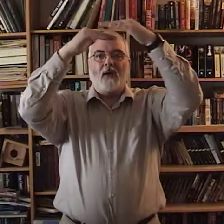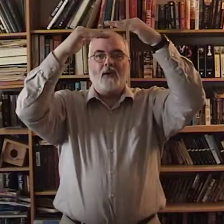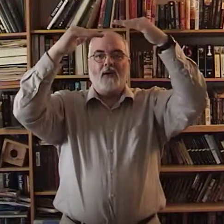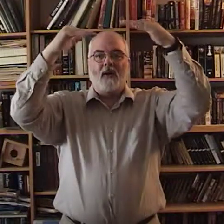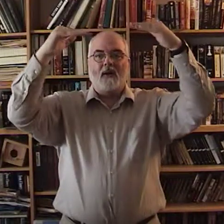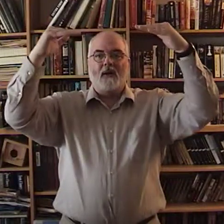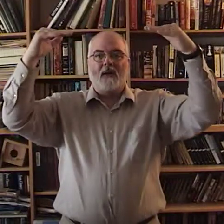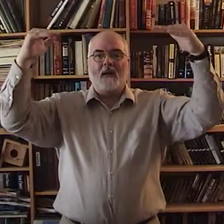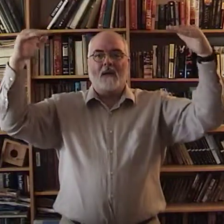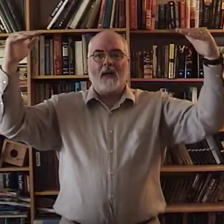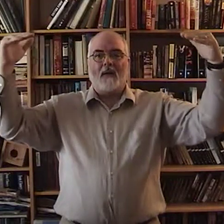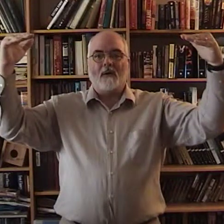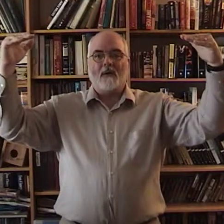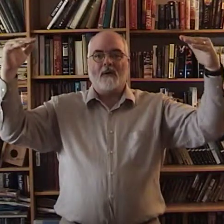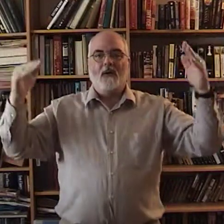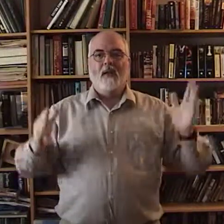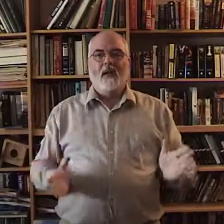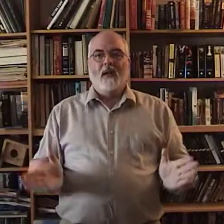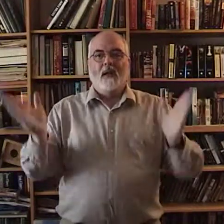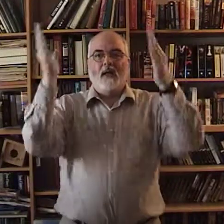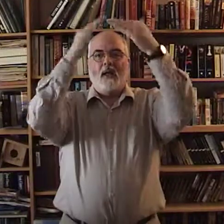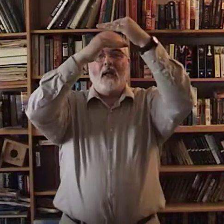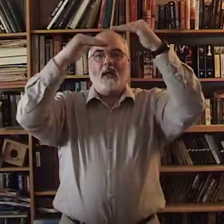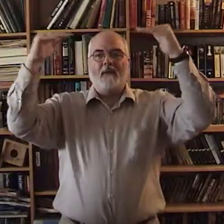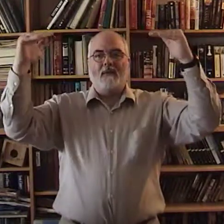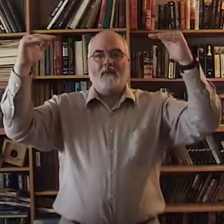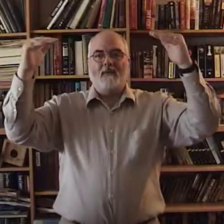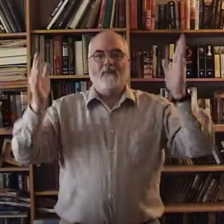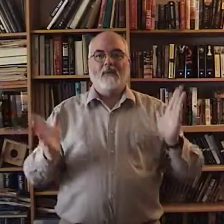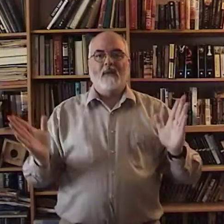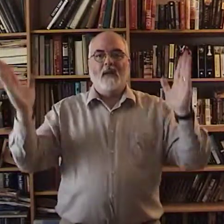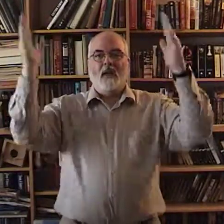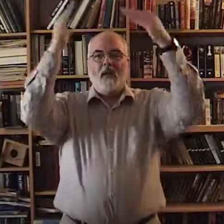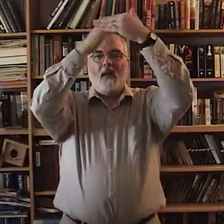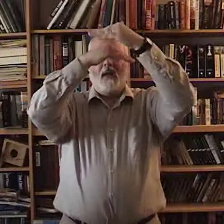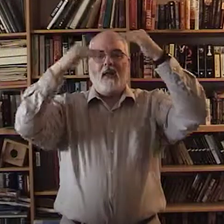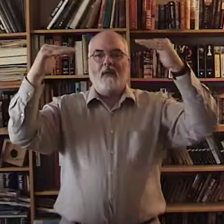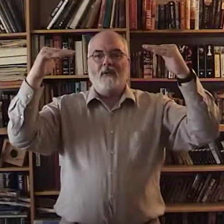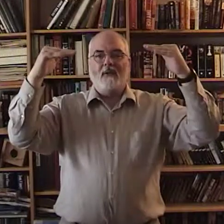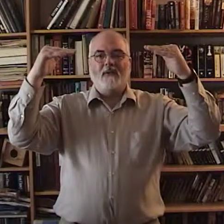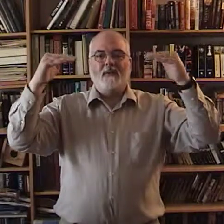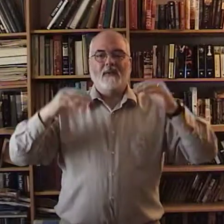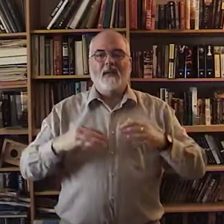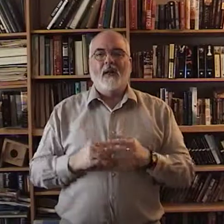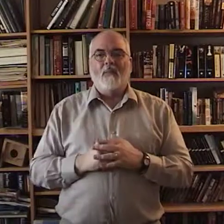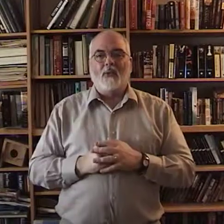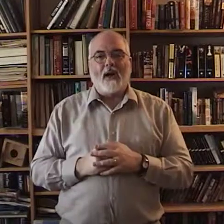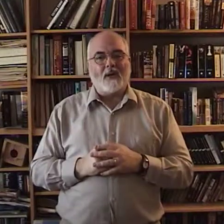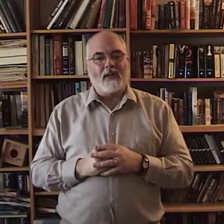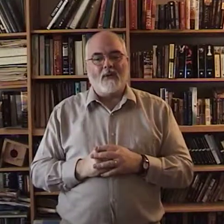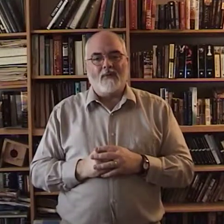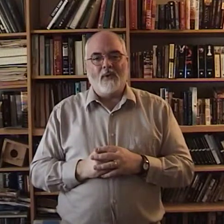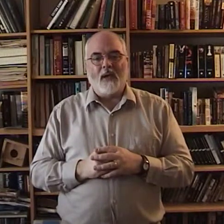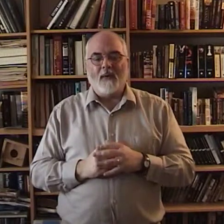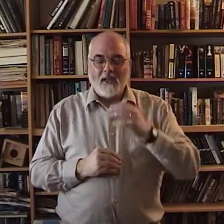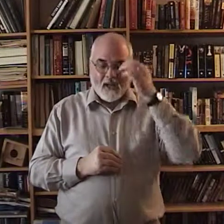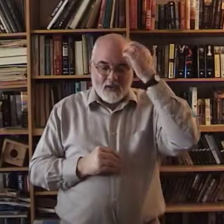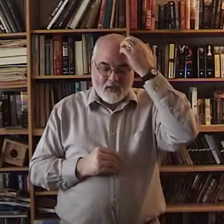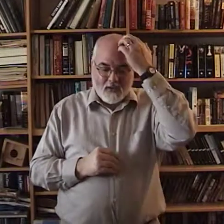other, and then come out. Heaven. Heaven. Practice that one a few times. There are certain